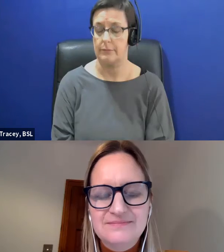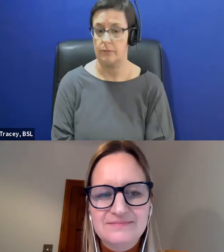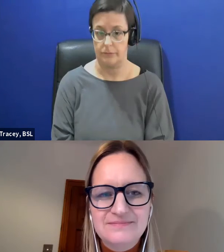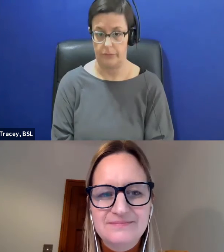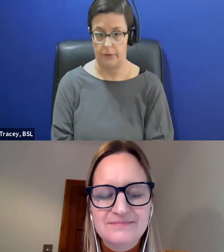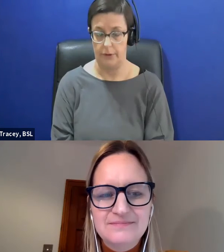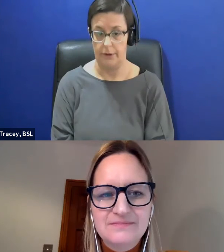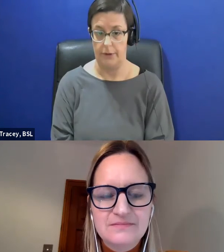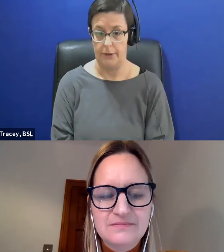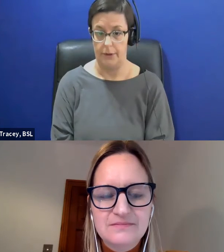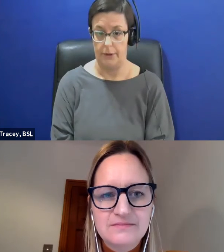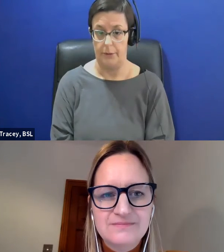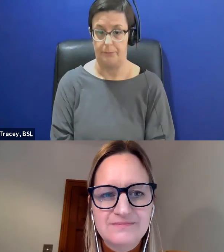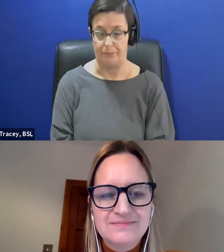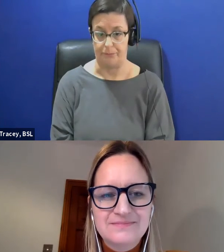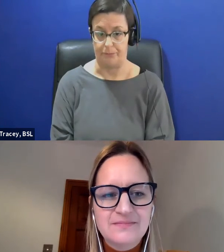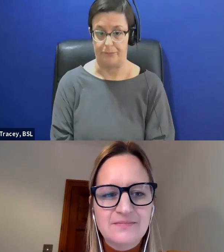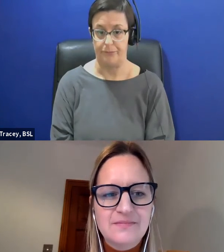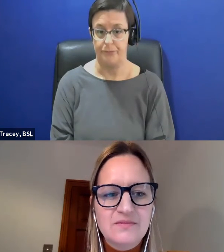About the problem is that